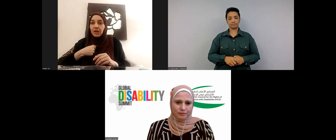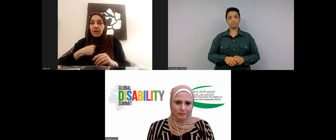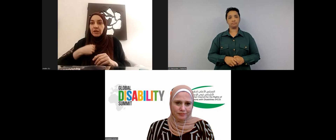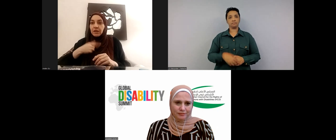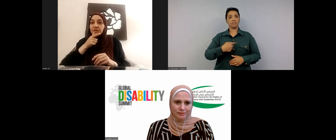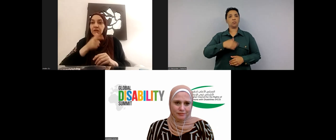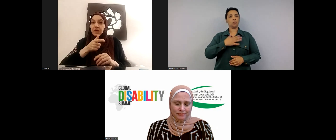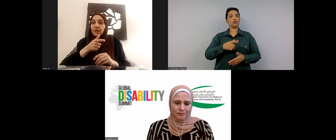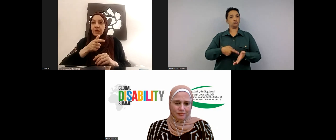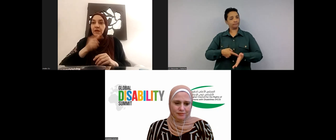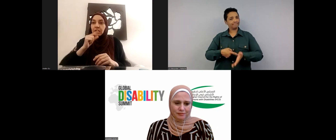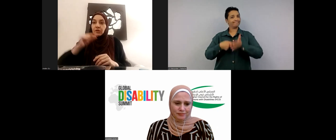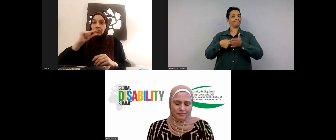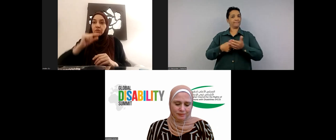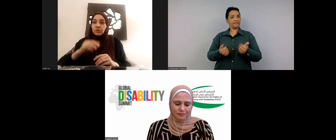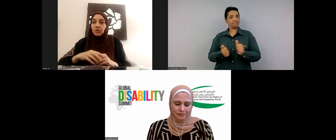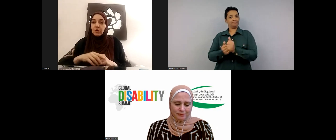by Dr.